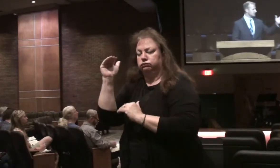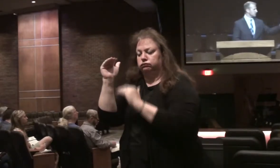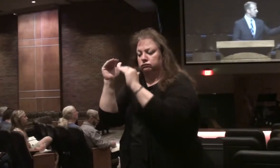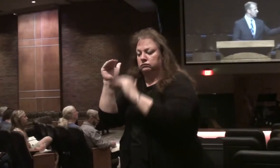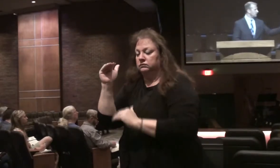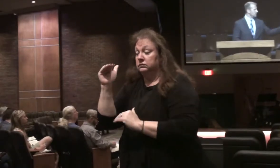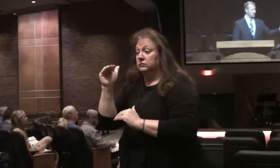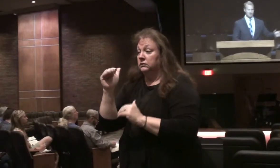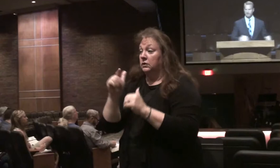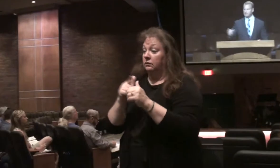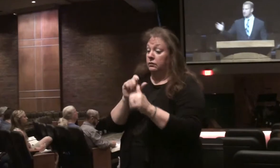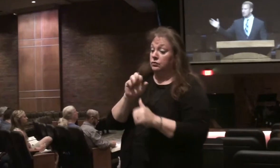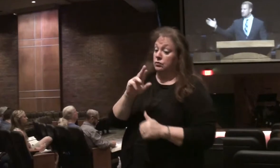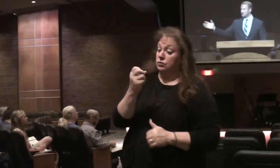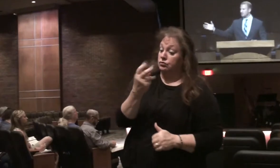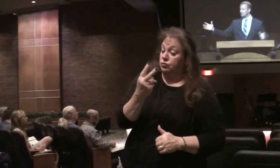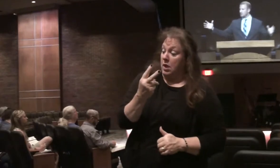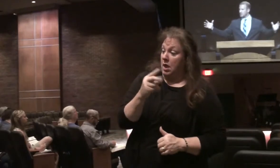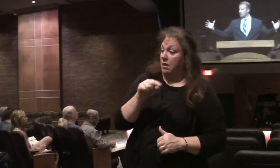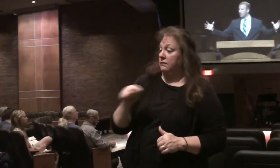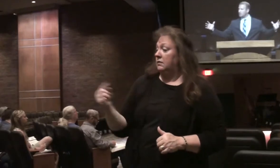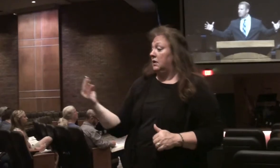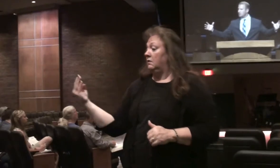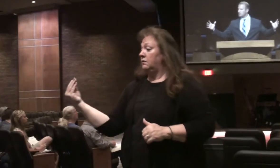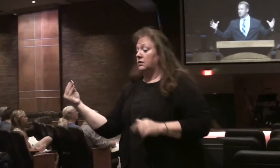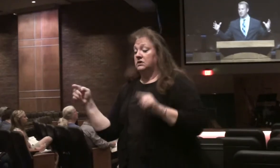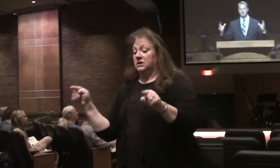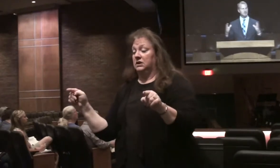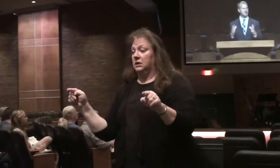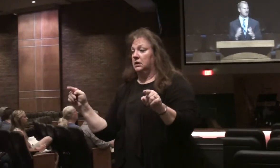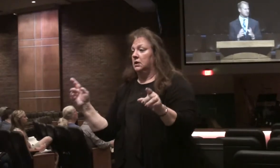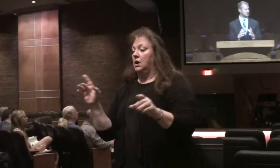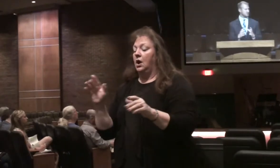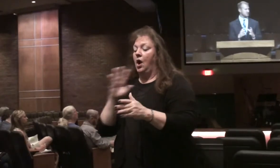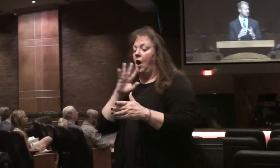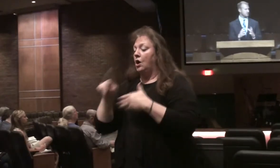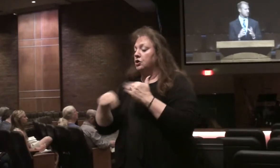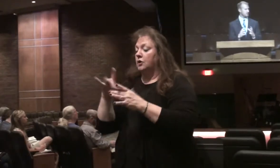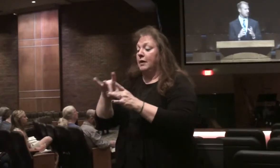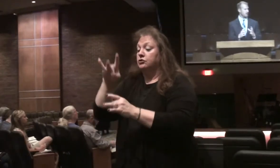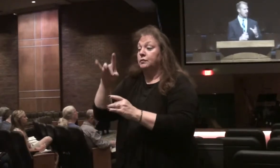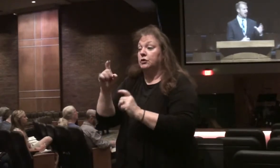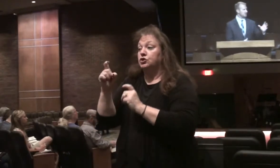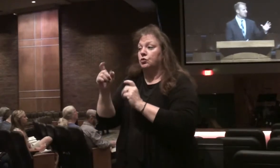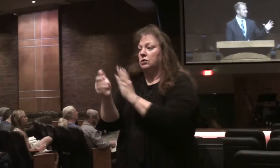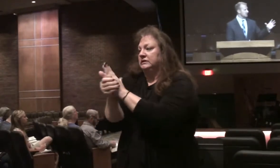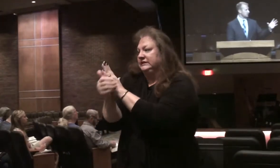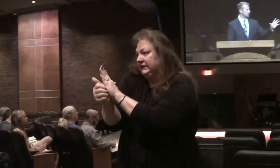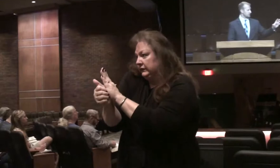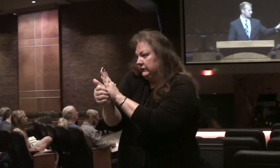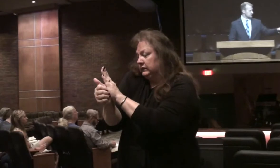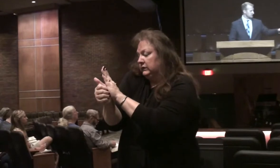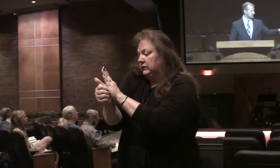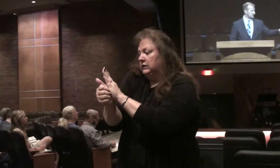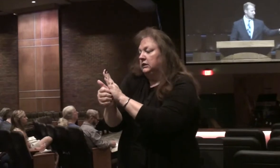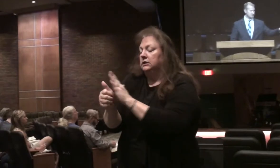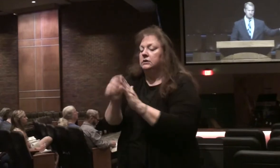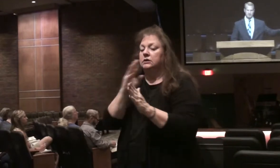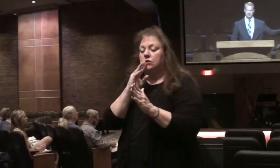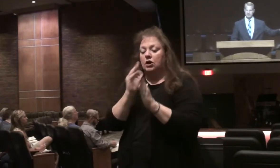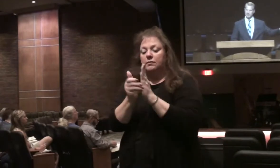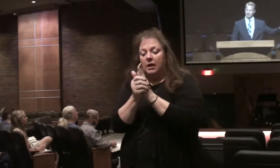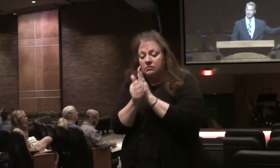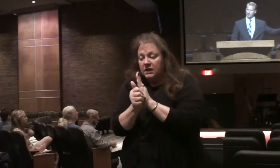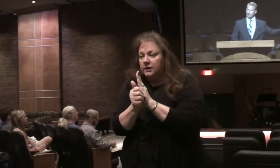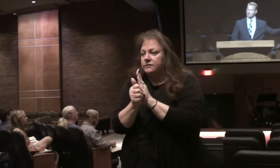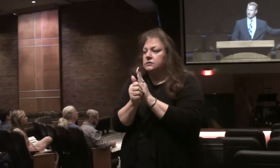Corinthians chapter 12 to 1 Corinthians chapter 14 all deal with spiritual gifts. And after dealing with spiritual gifts and